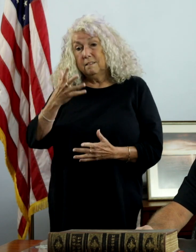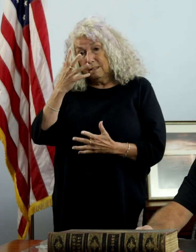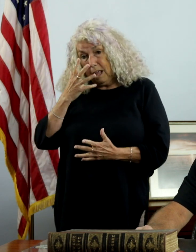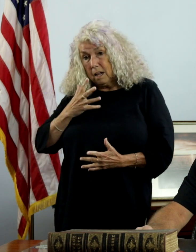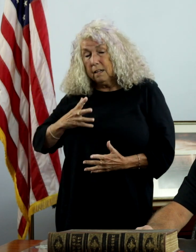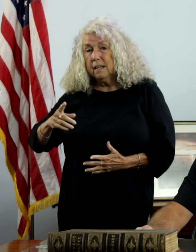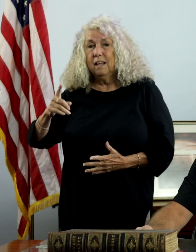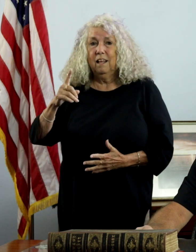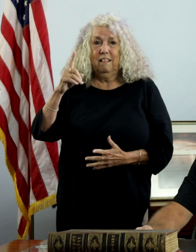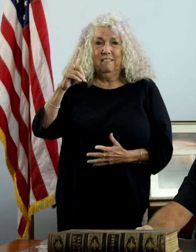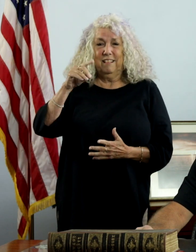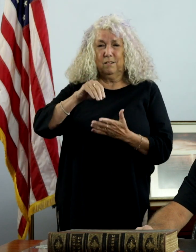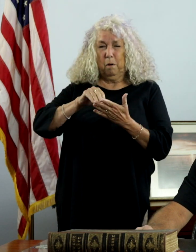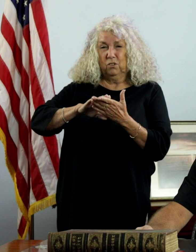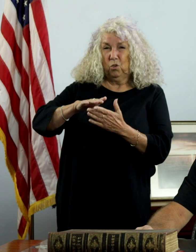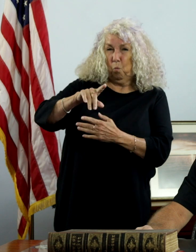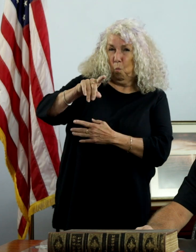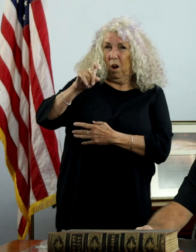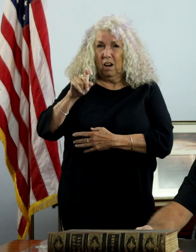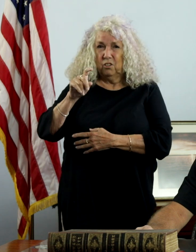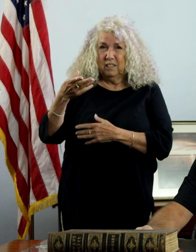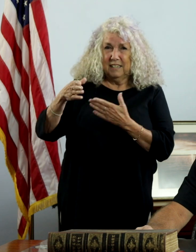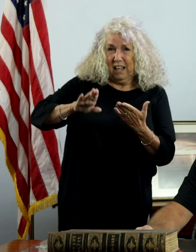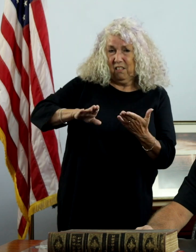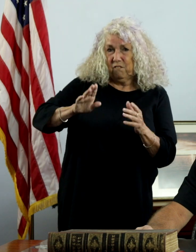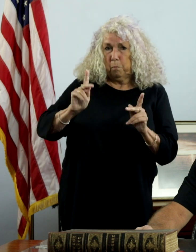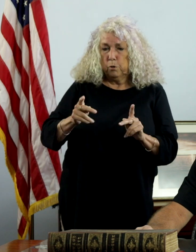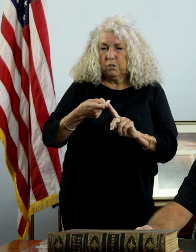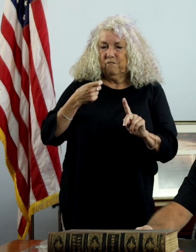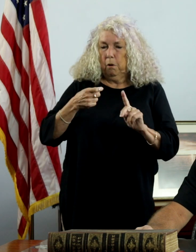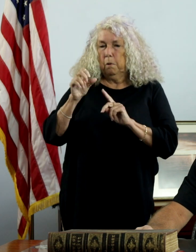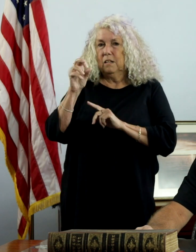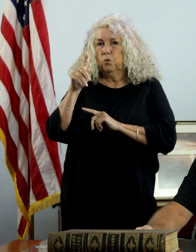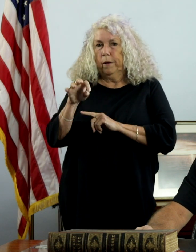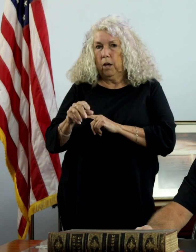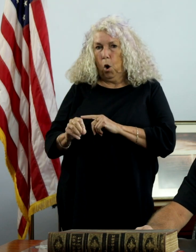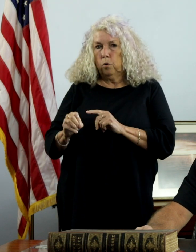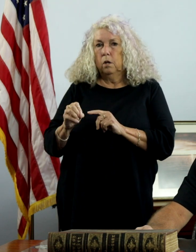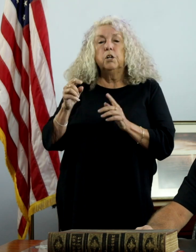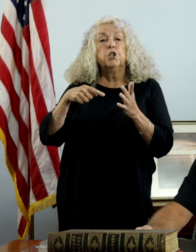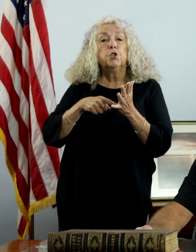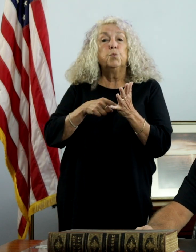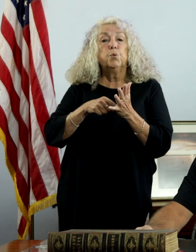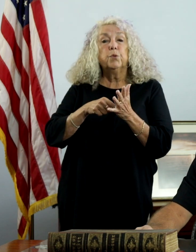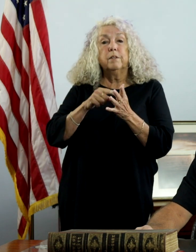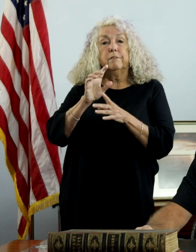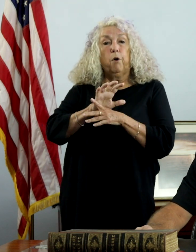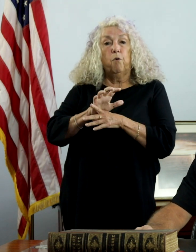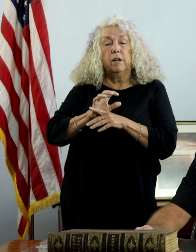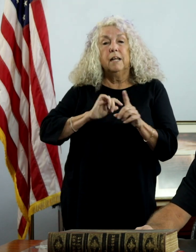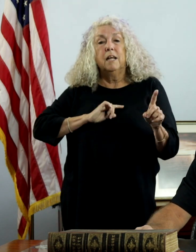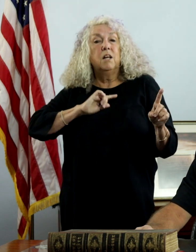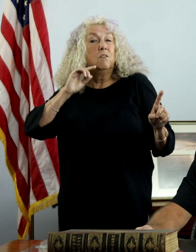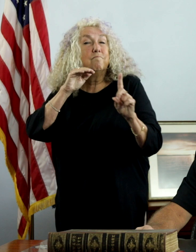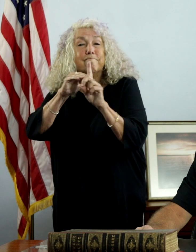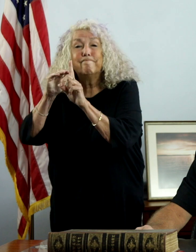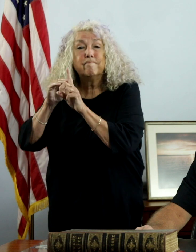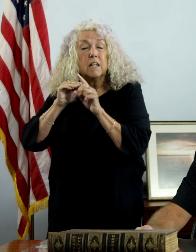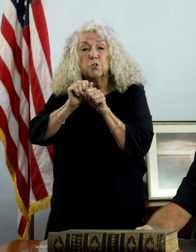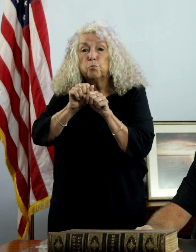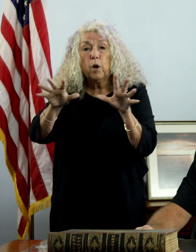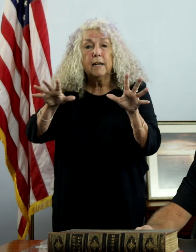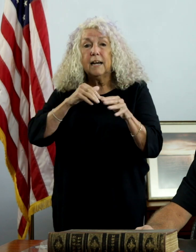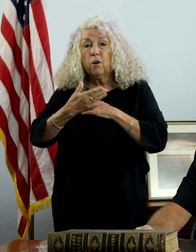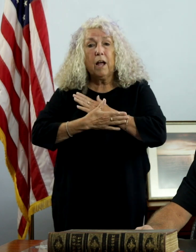Sadly, this marks the 100th death of one of our residents to the virus. It is a glaring reminder that COVID-19 is widespread